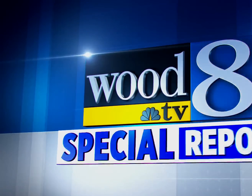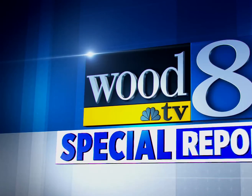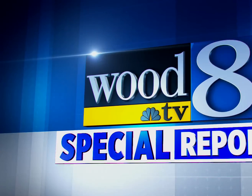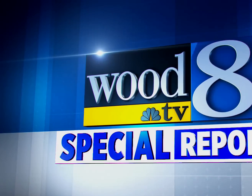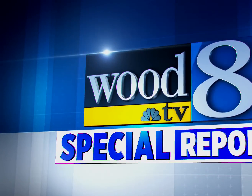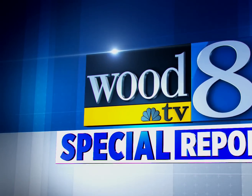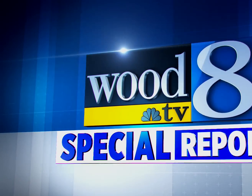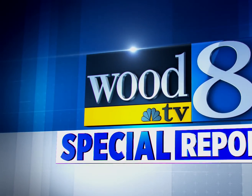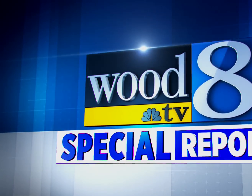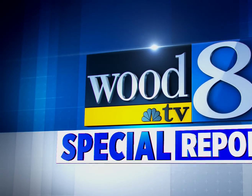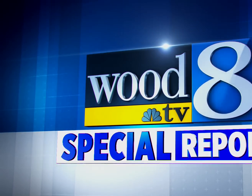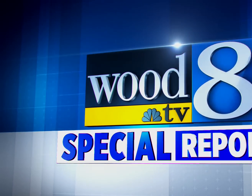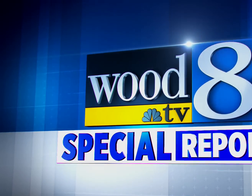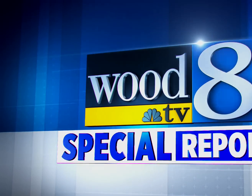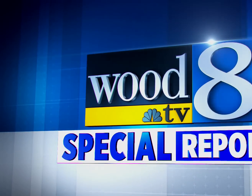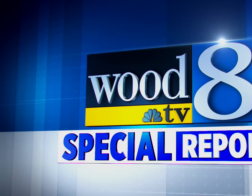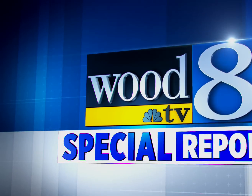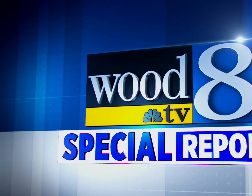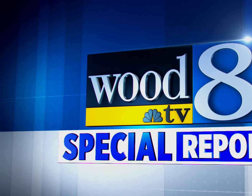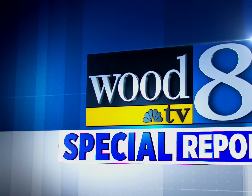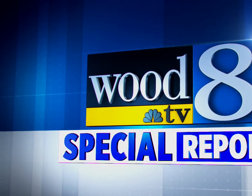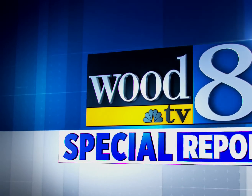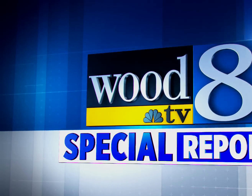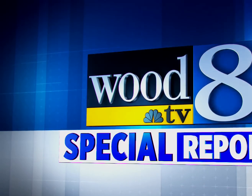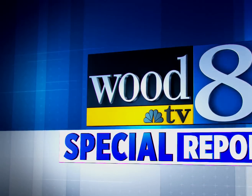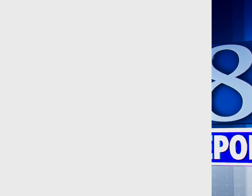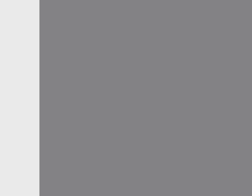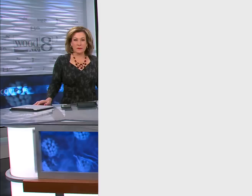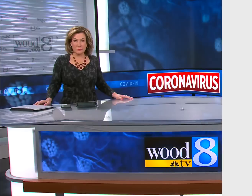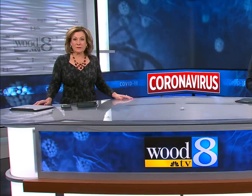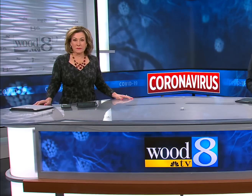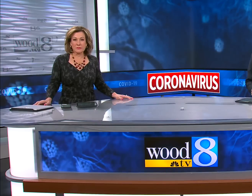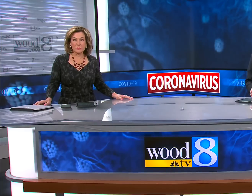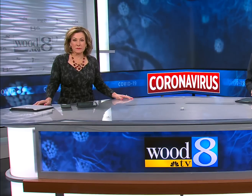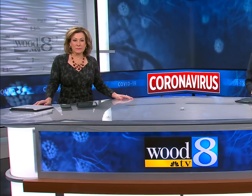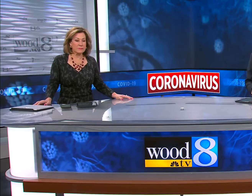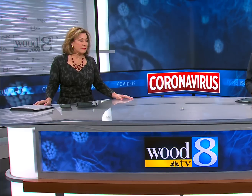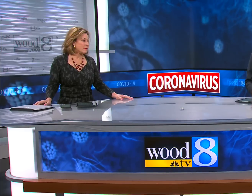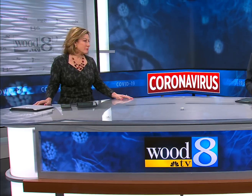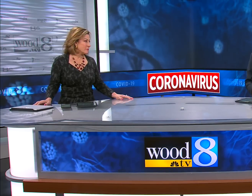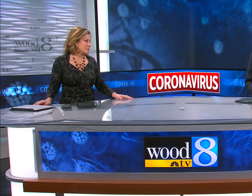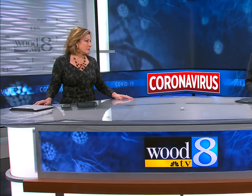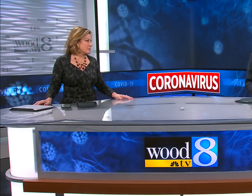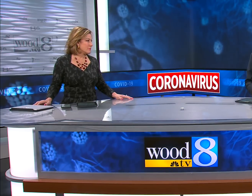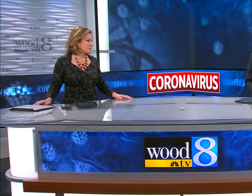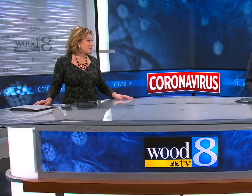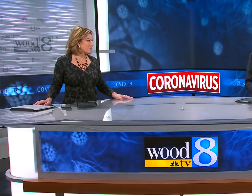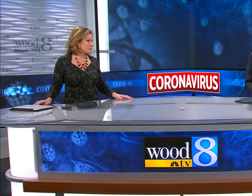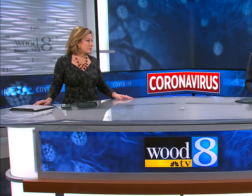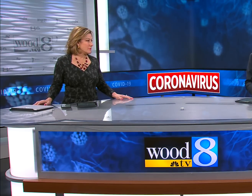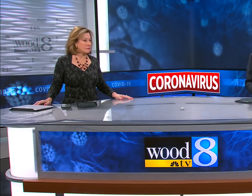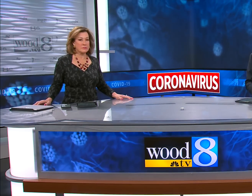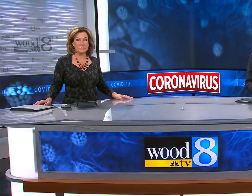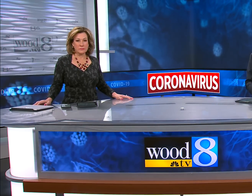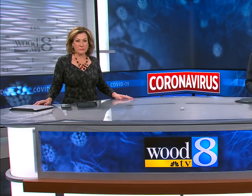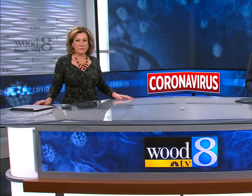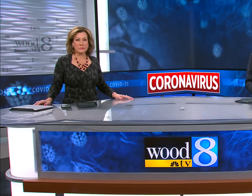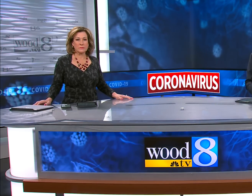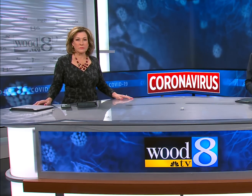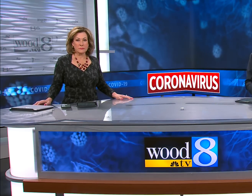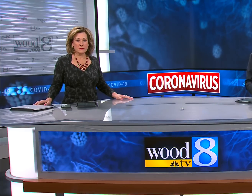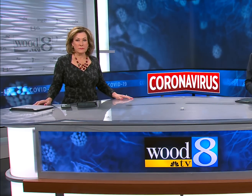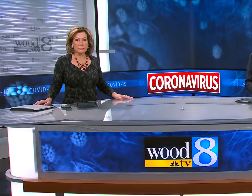This is a News 8 special report from Wood TV. And good afternoon. We're coming to you live now with an update on our state's